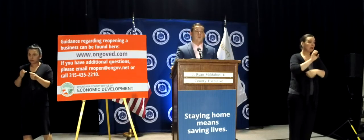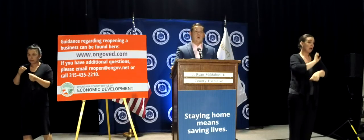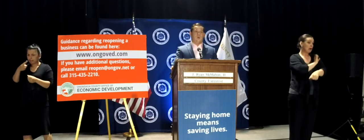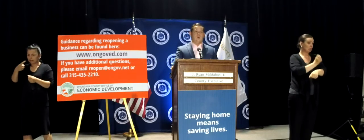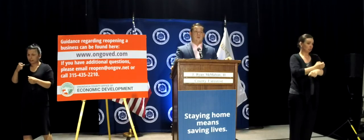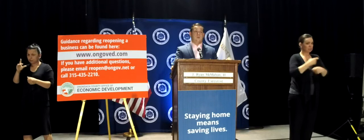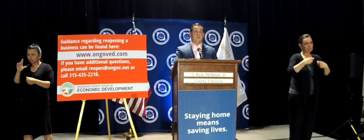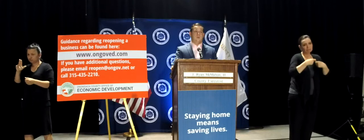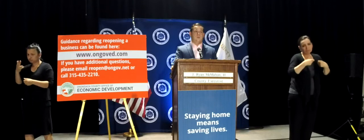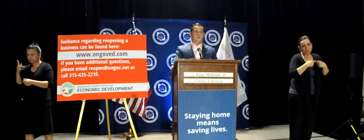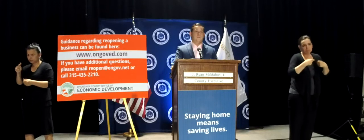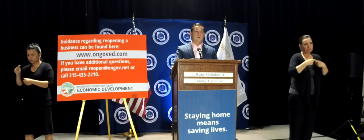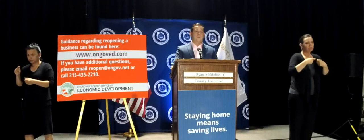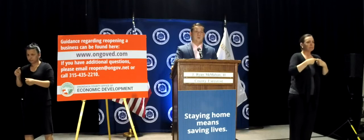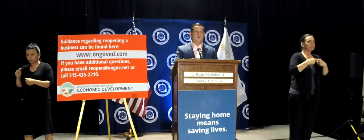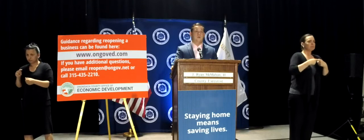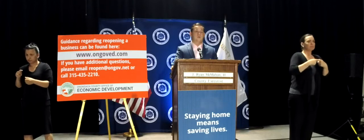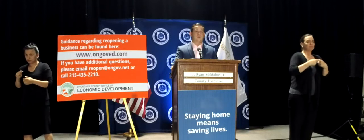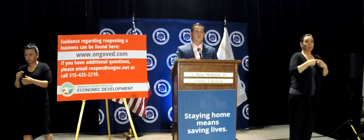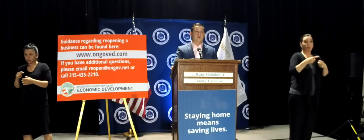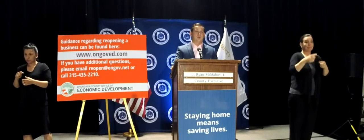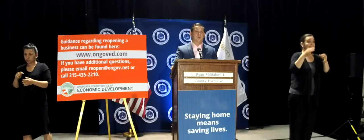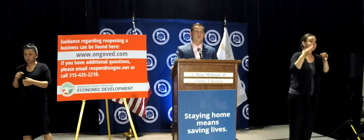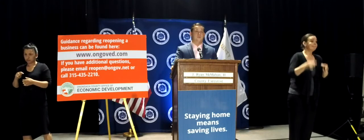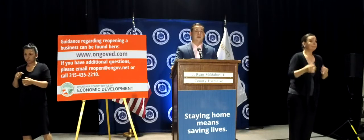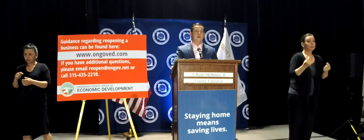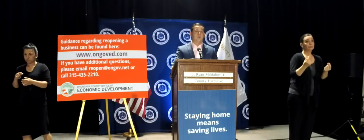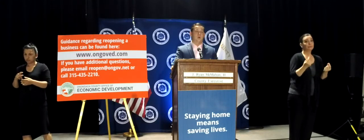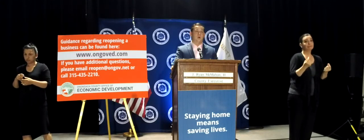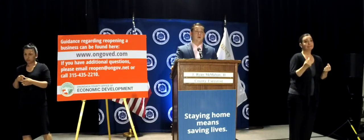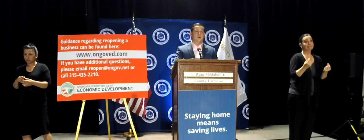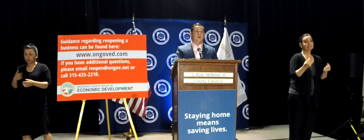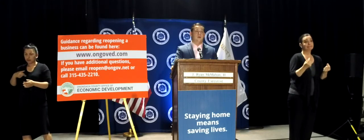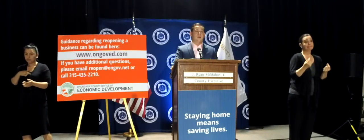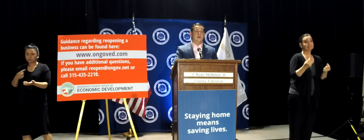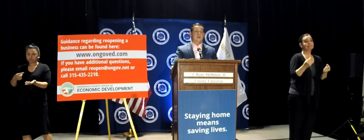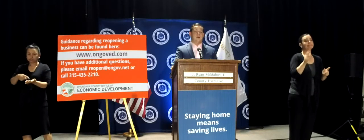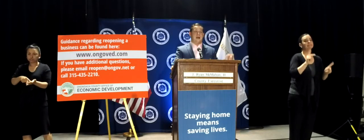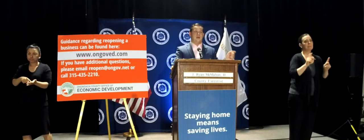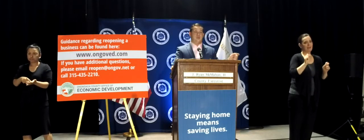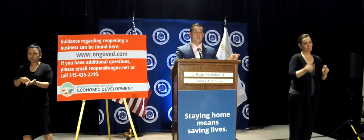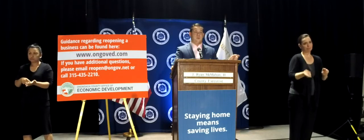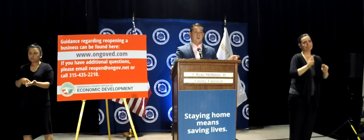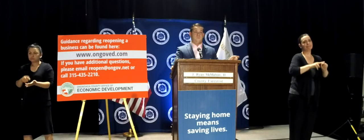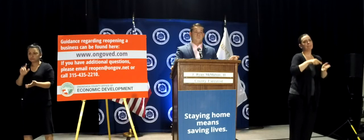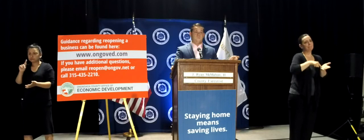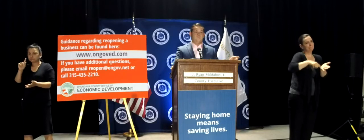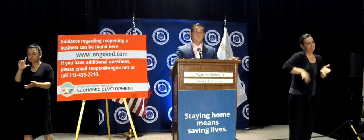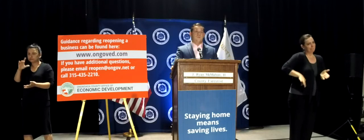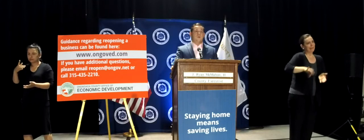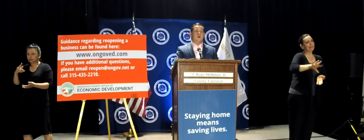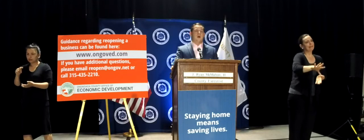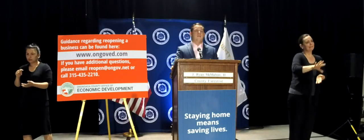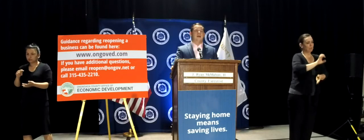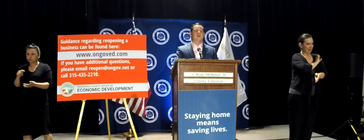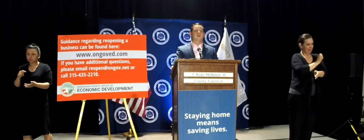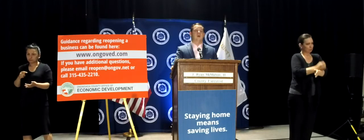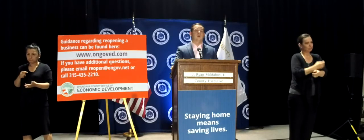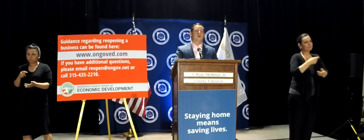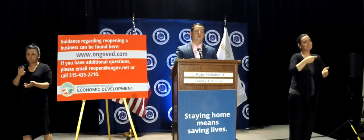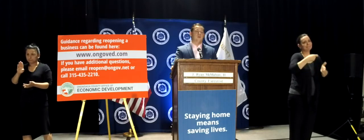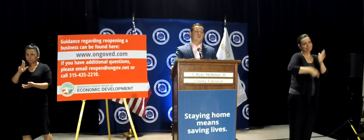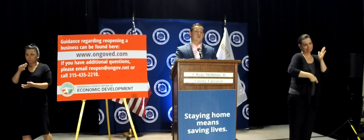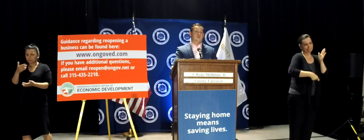in that role, people of this community would be paying more in their energy bill. Many